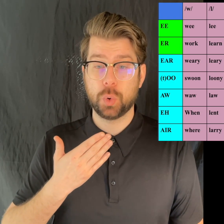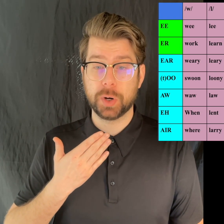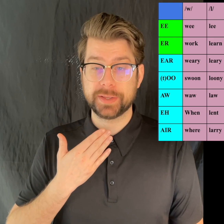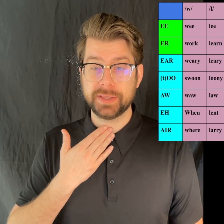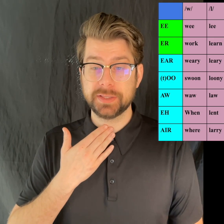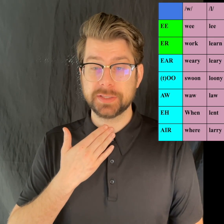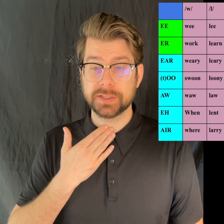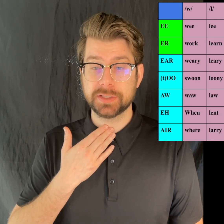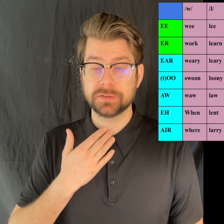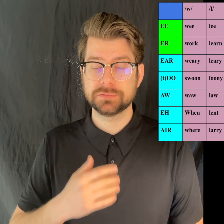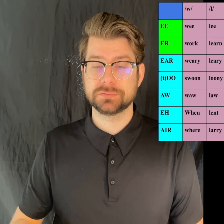shoy,